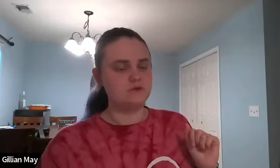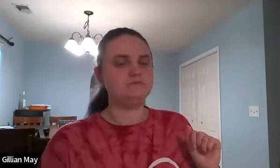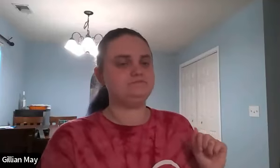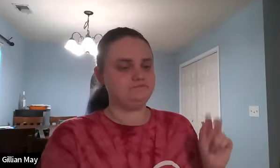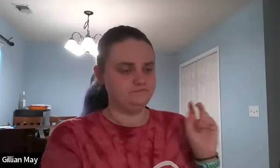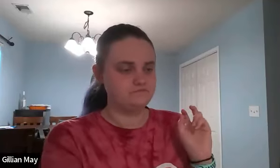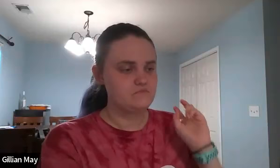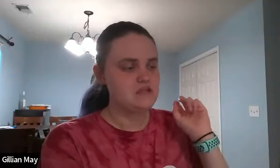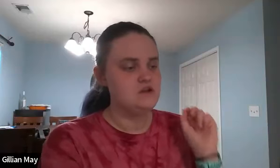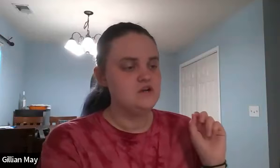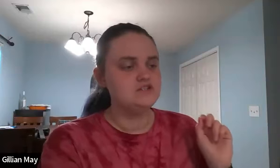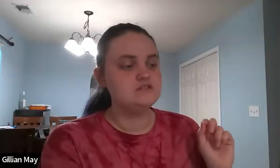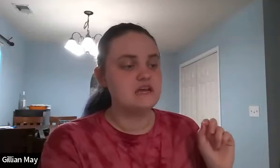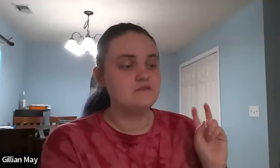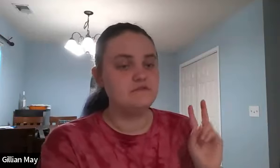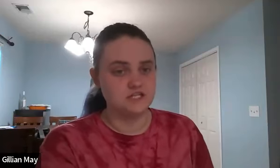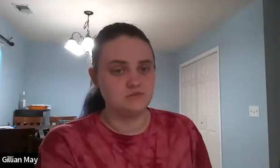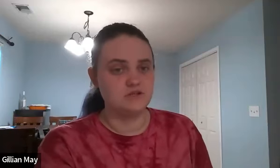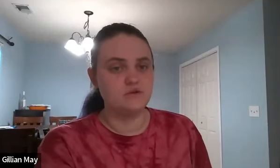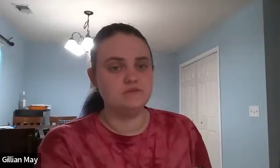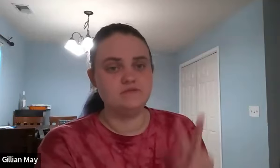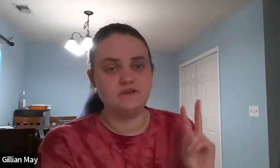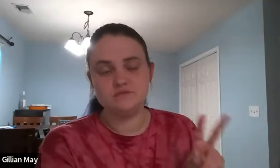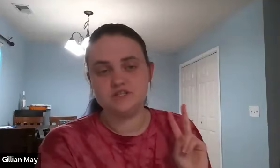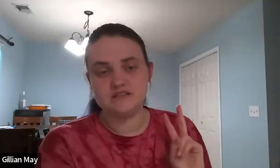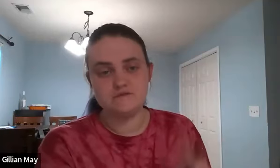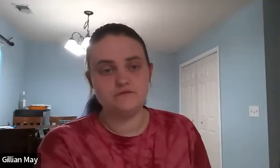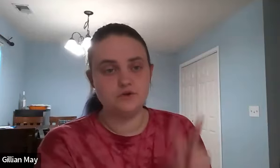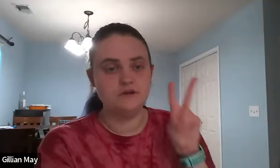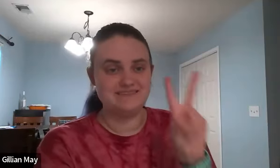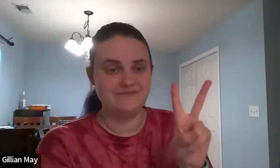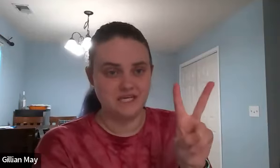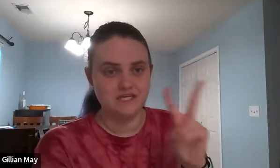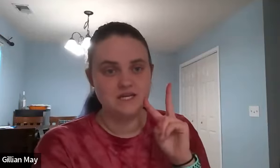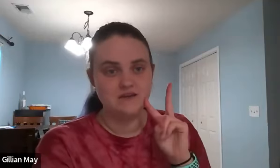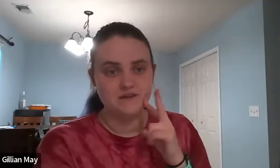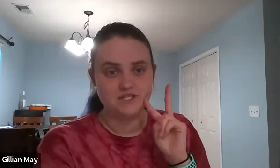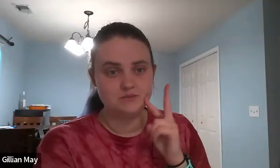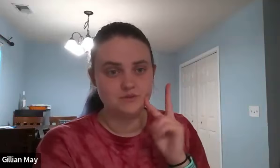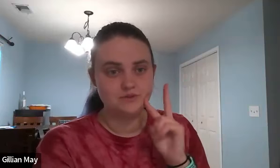spelled. So the sign for vegetable is going to be very similar to the sign for fruit, but it's a V. Vegetable.